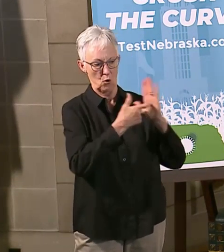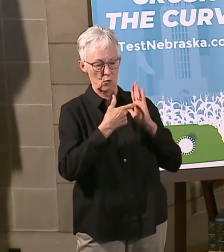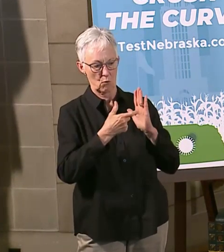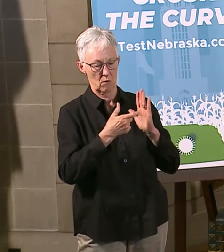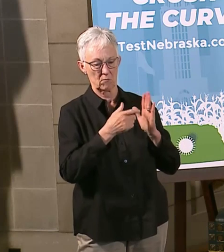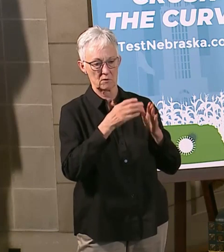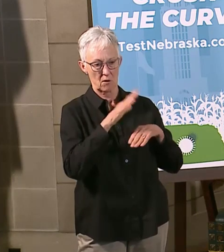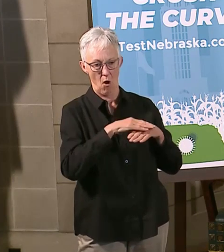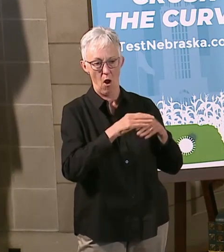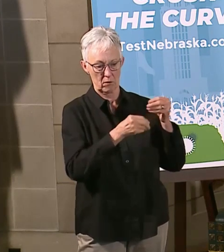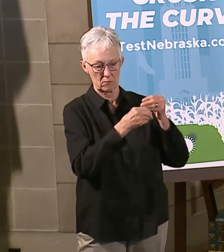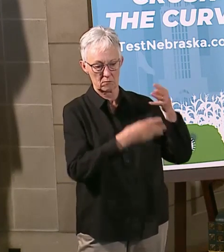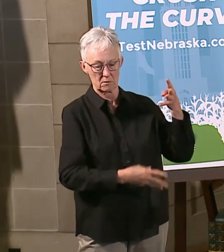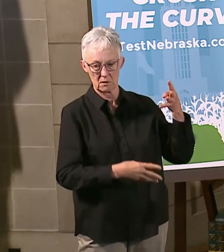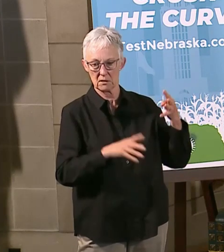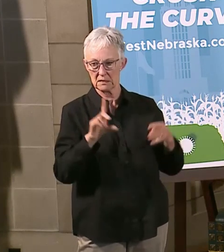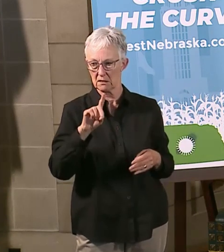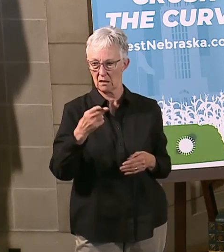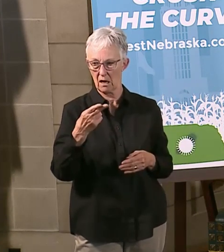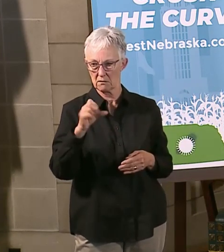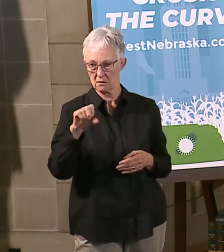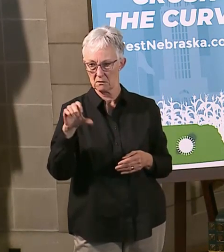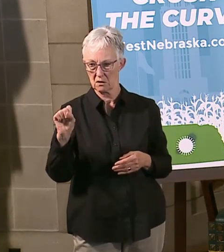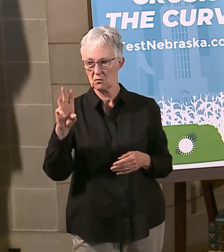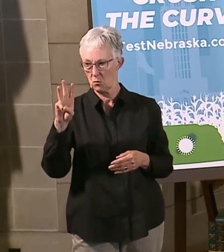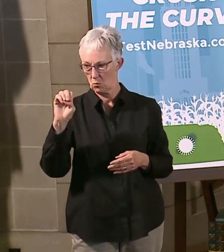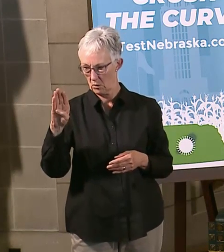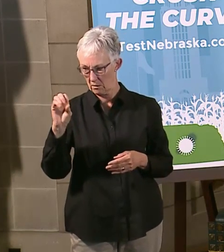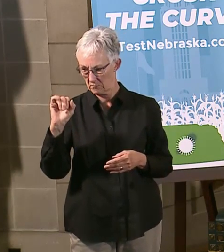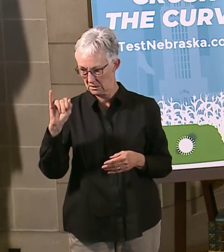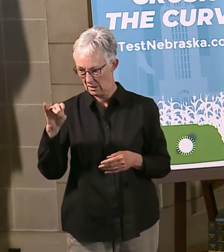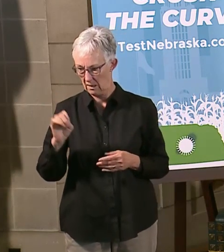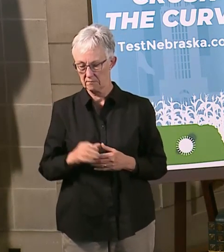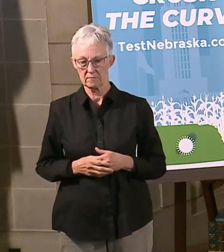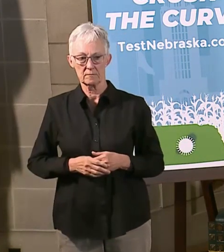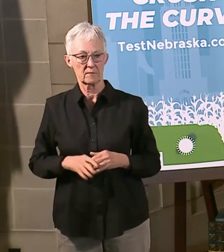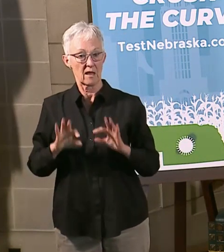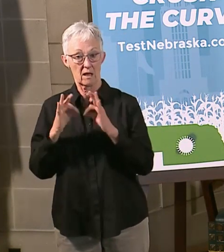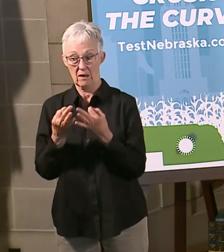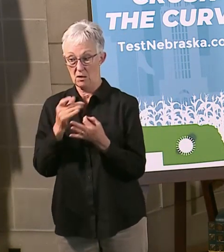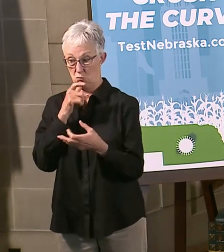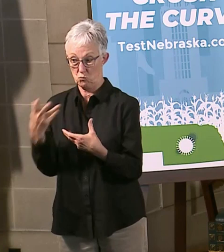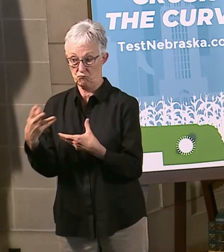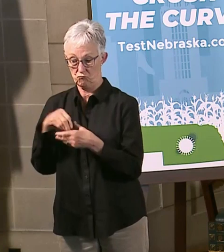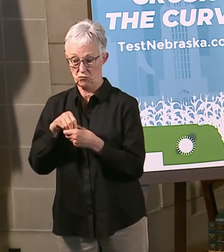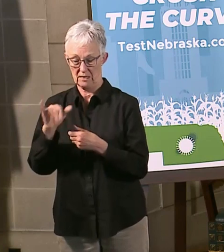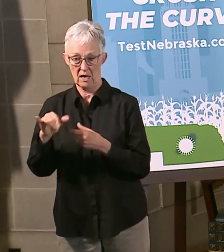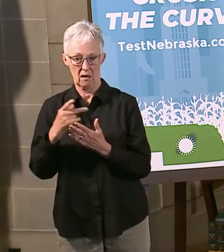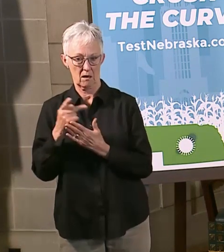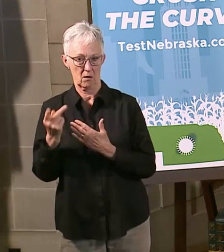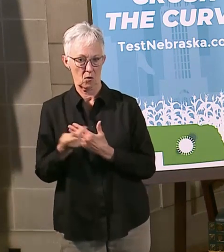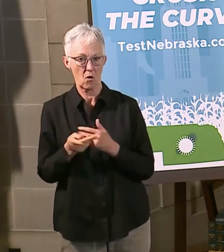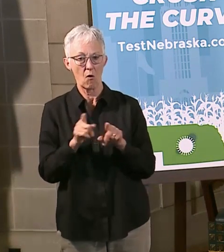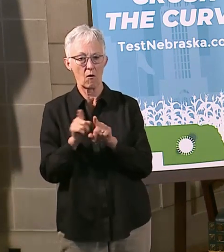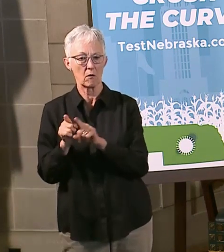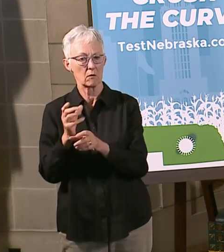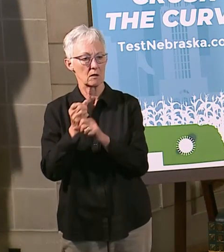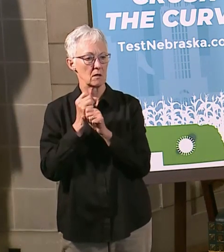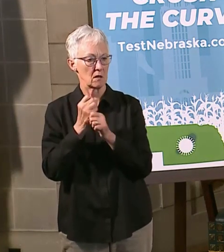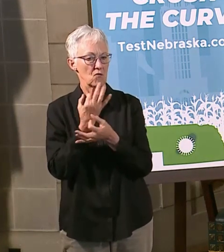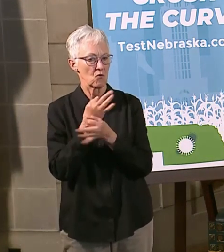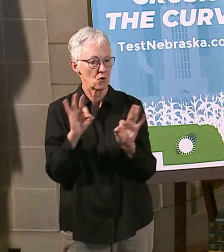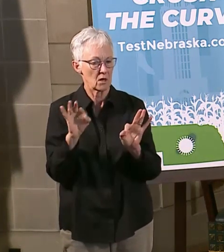website. In addition to free healthy food, families that participate in WIC also get free nutrition and health education. In